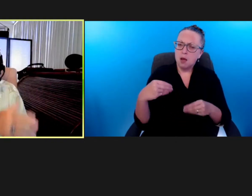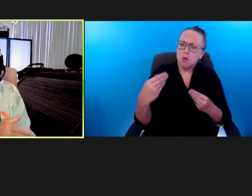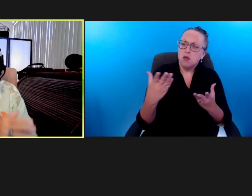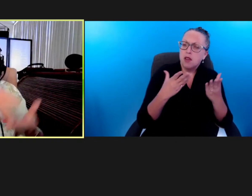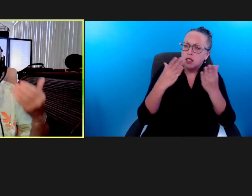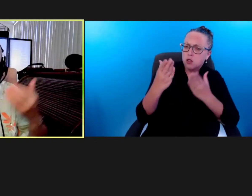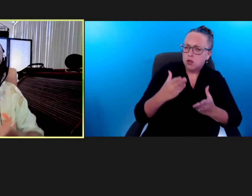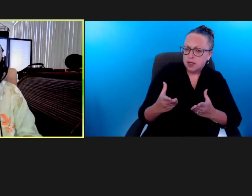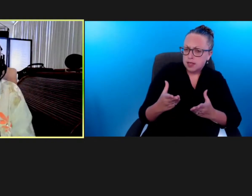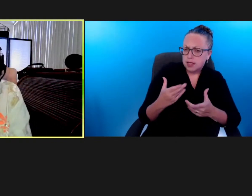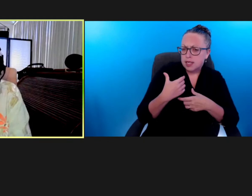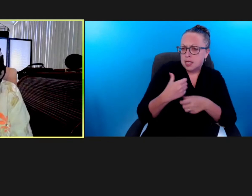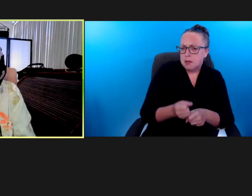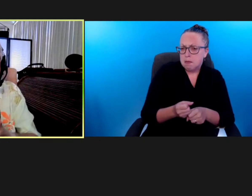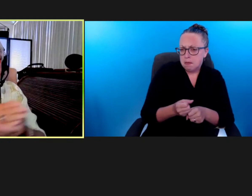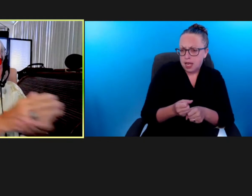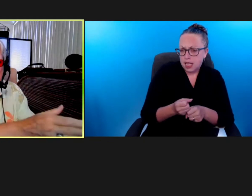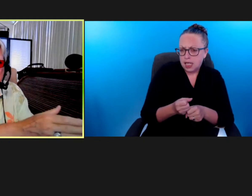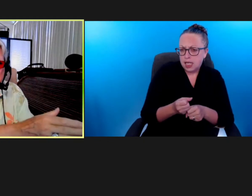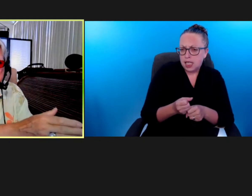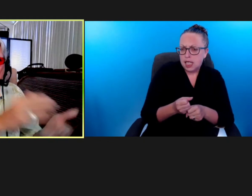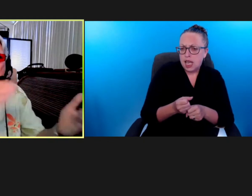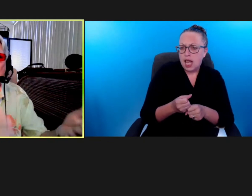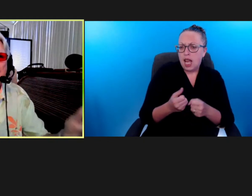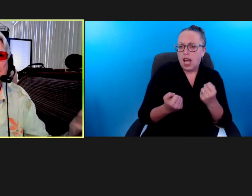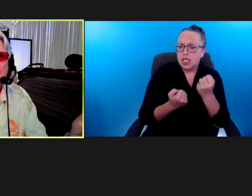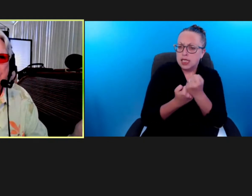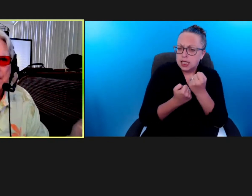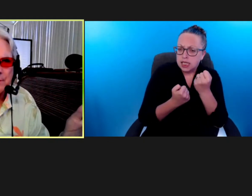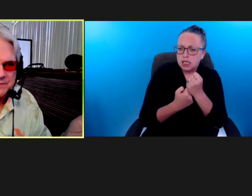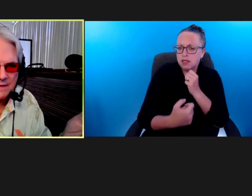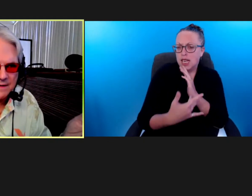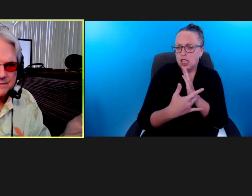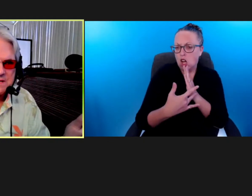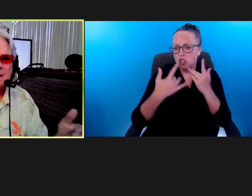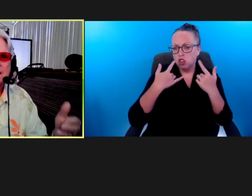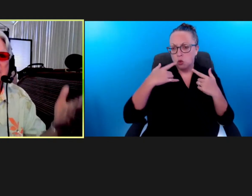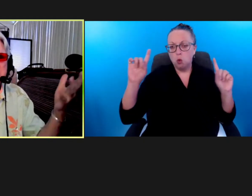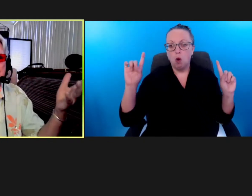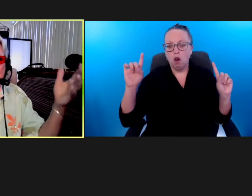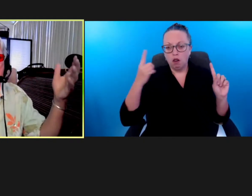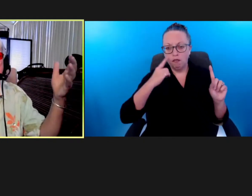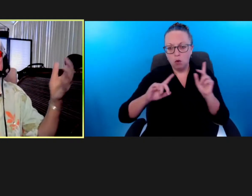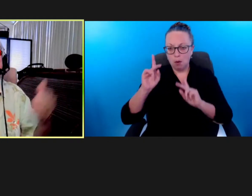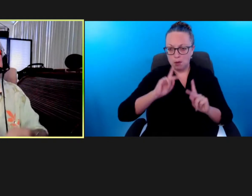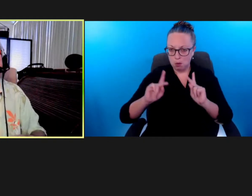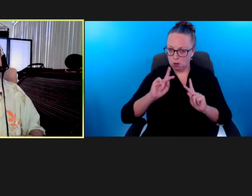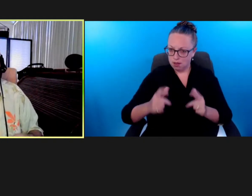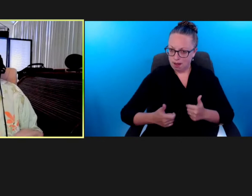make assistive technology work in people's lives. He's a